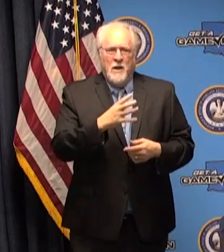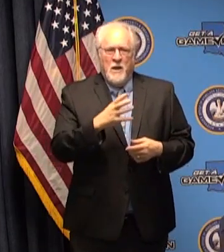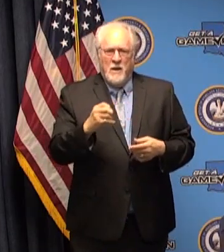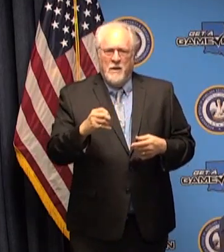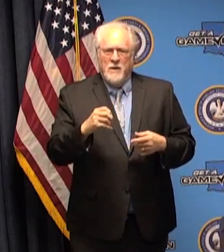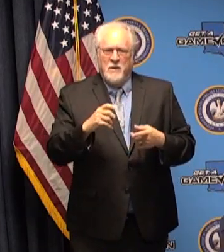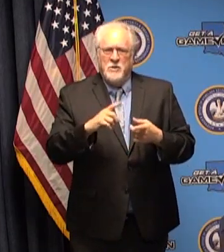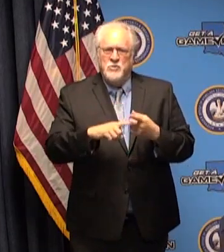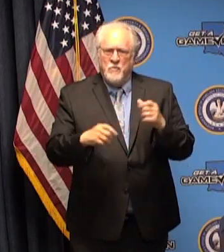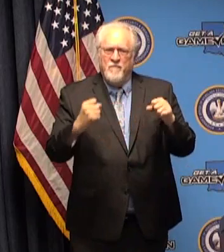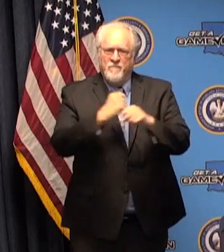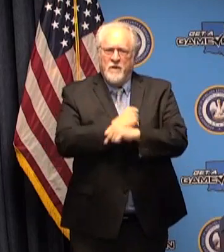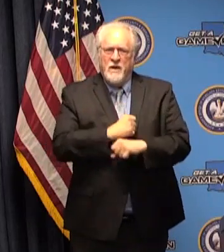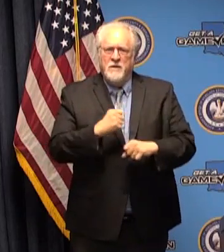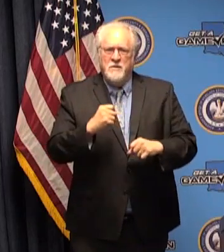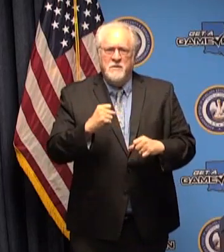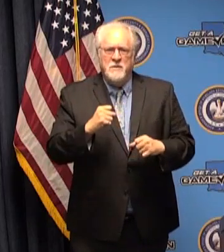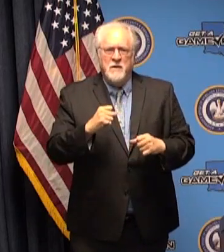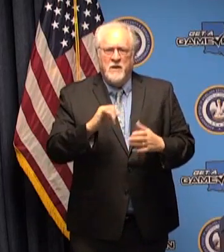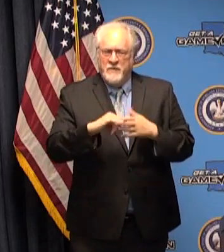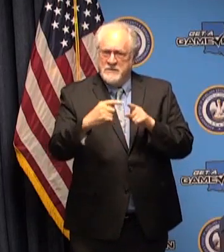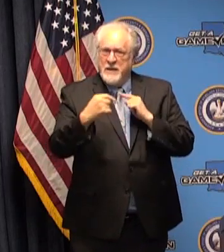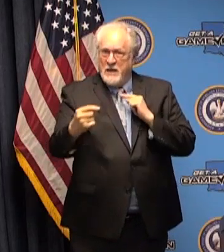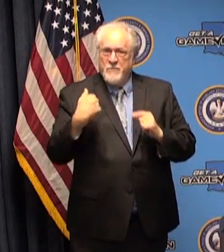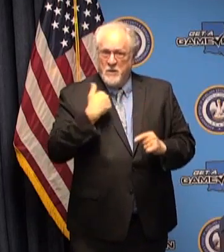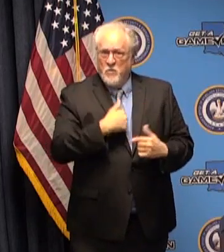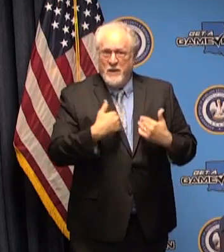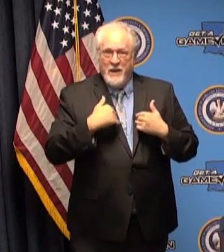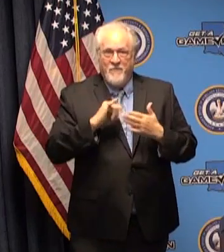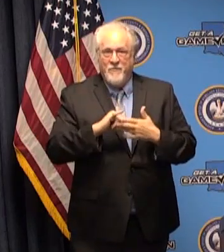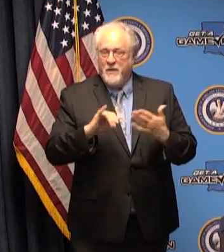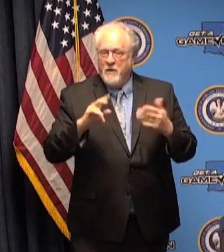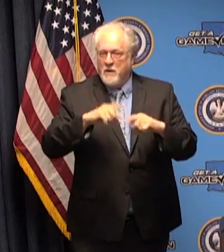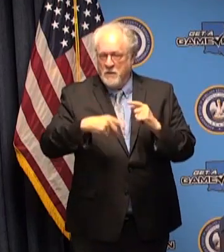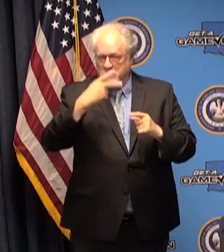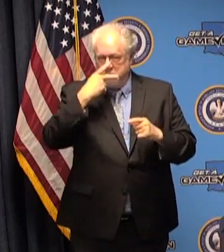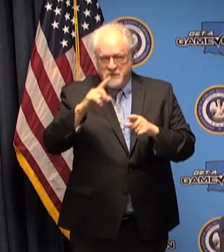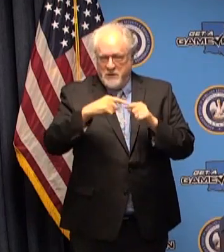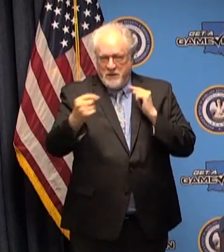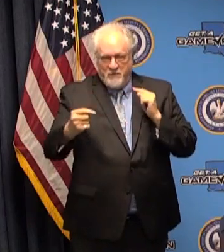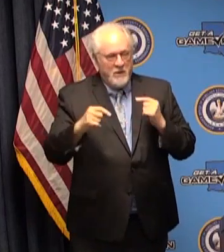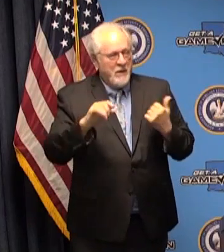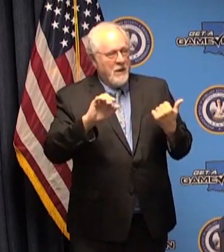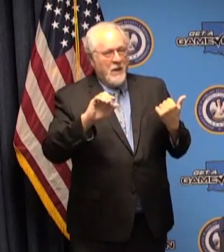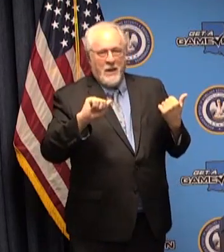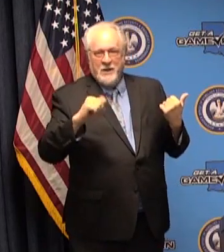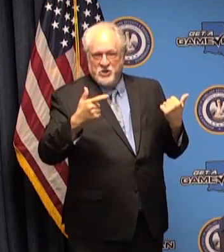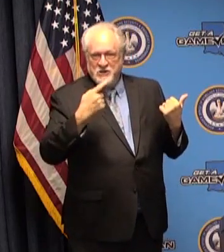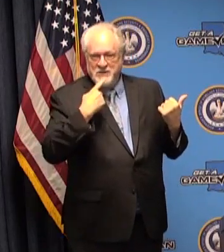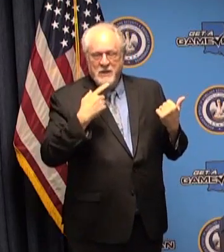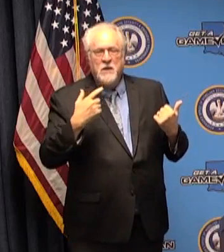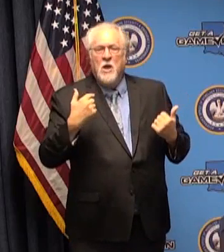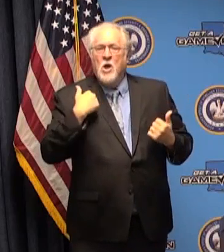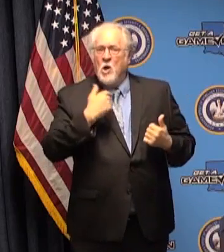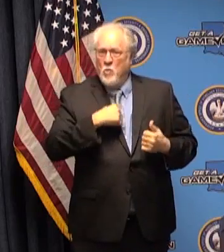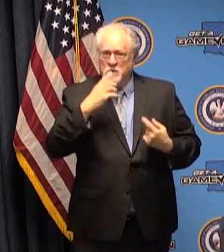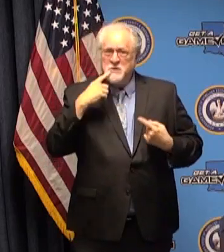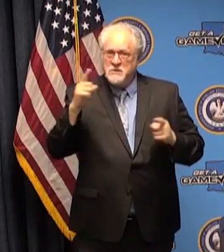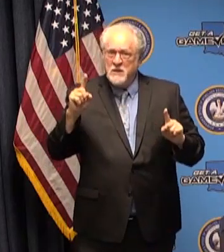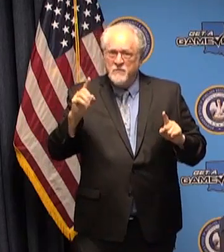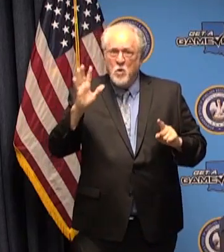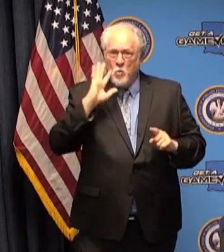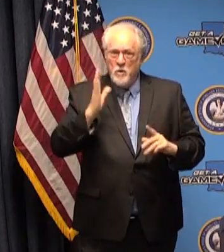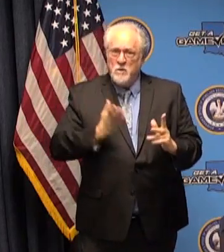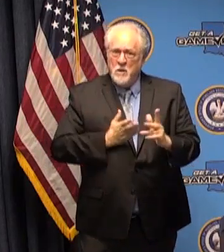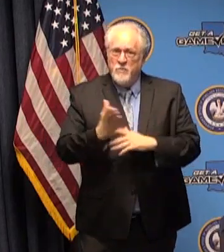in order to be able to fight this enemy that we have, this invisible enemy, I think the Attorney General said. And we're going to be successful.